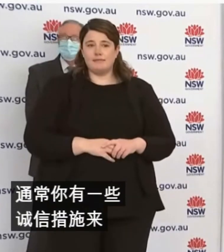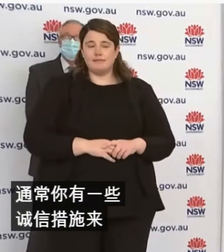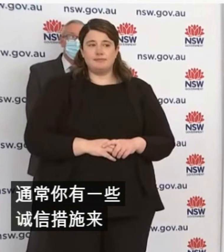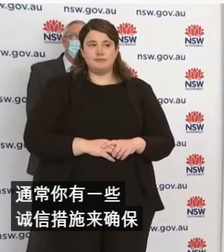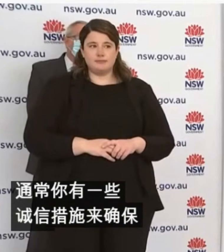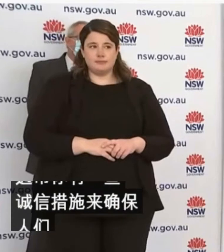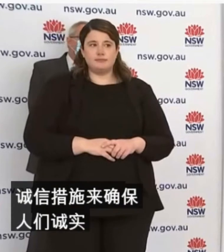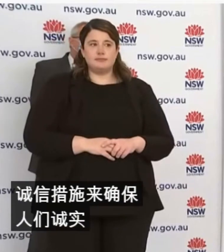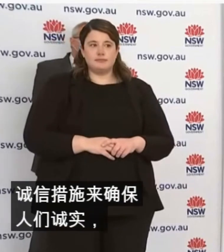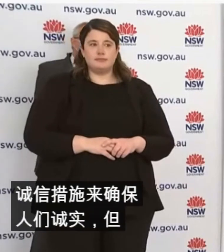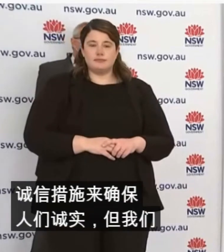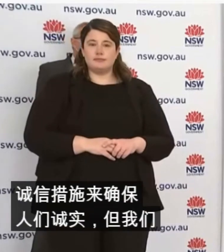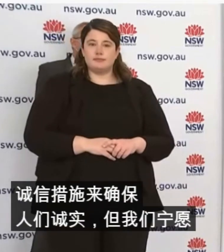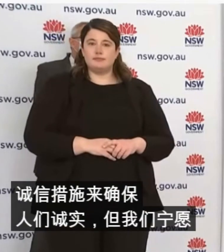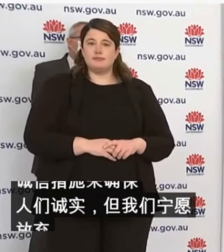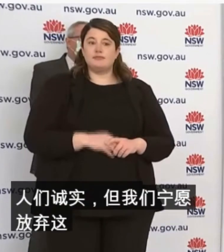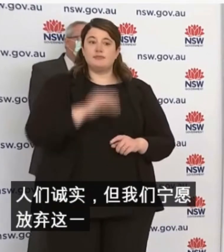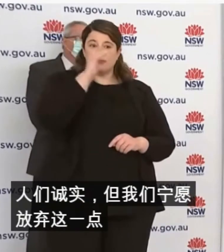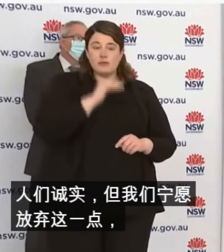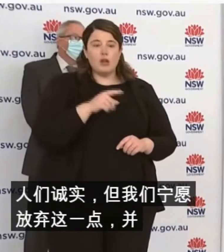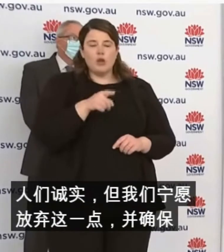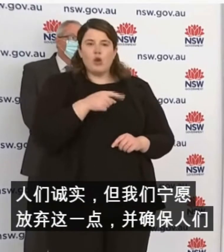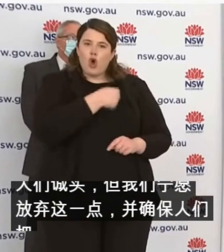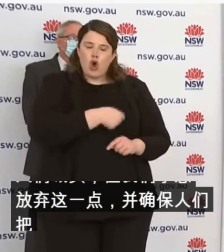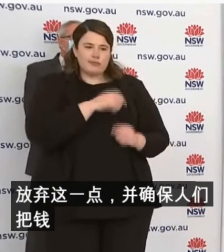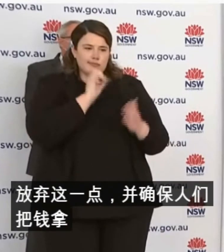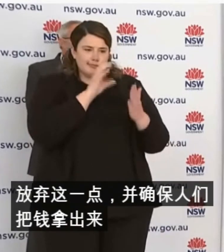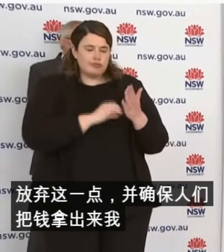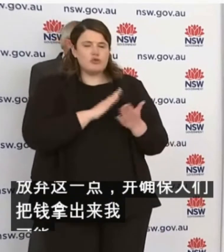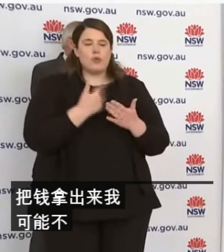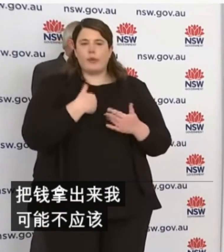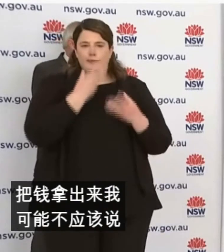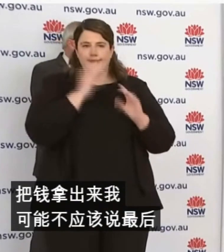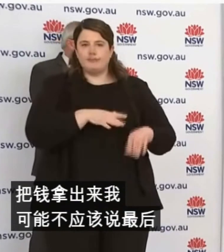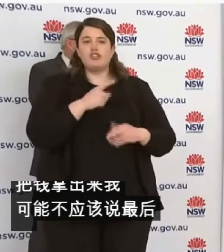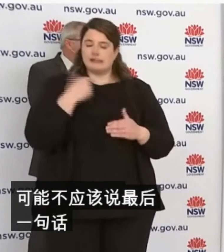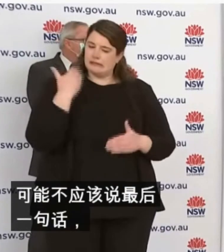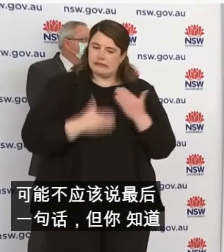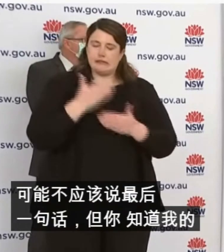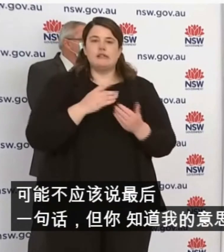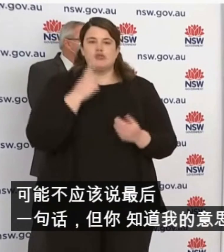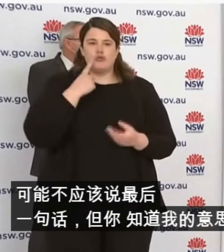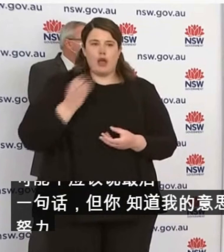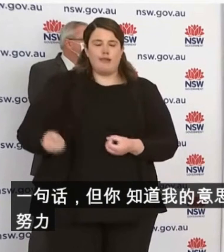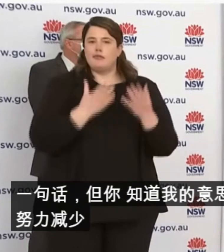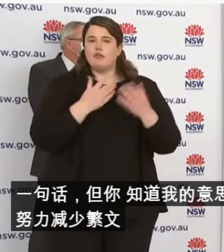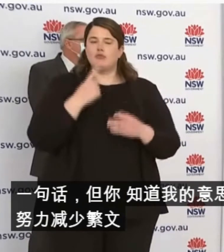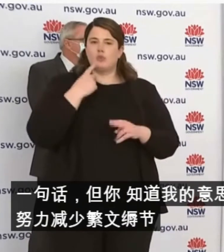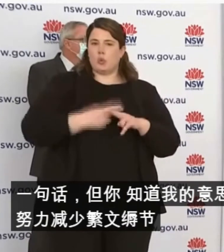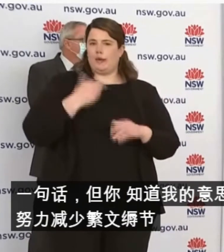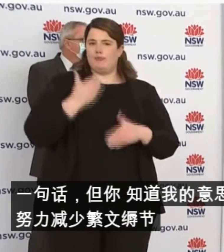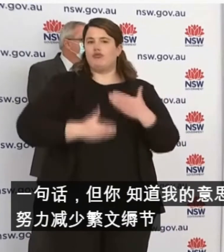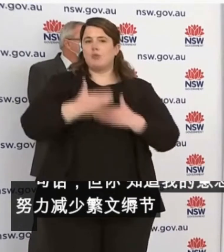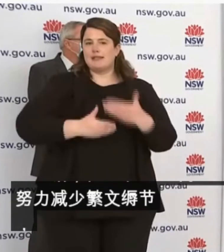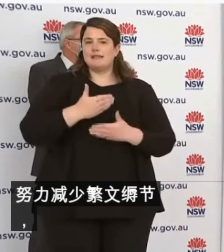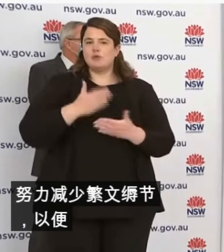in place to make sure people are being honest, but we'd rather forego that and make sure people are getting the money out the door. I probably shouldn't have said the last sentence, but you know what I mean. We're trying to reduce the red